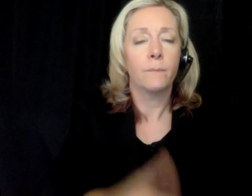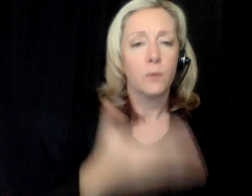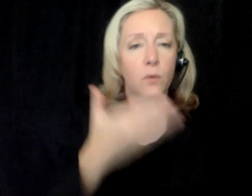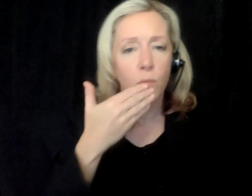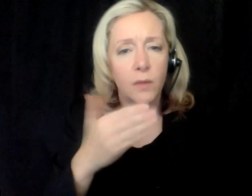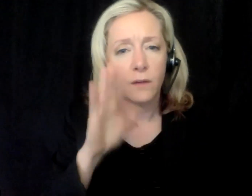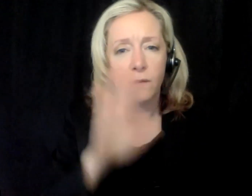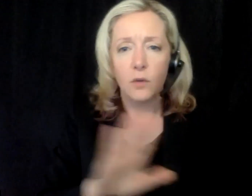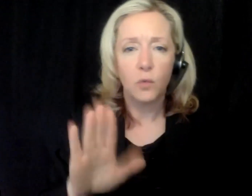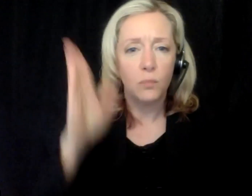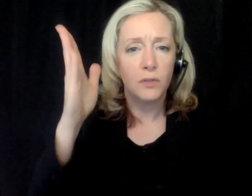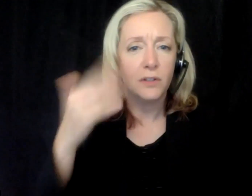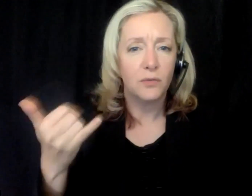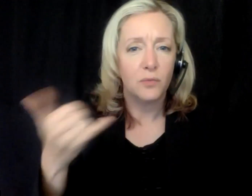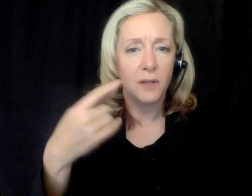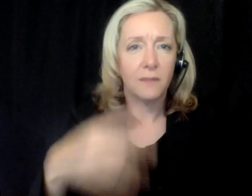your presentation here today.